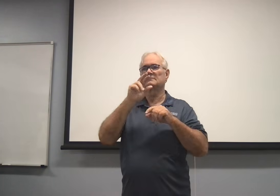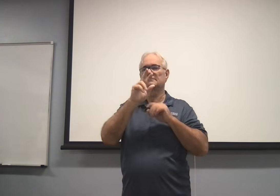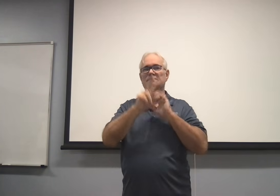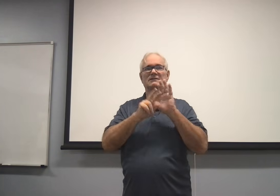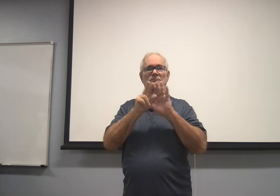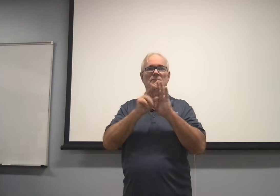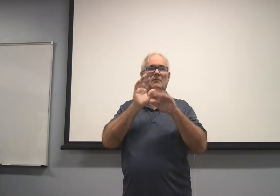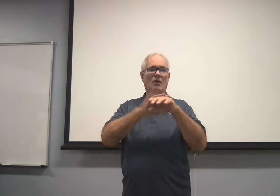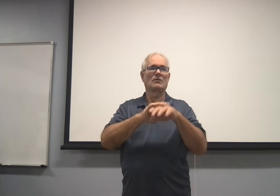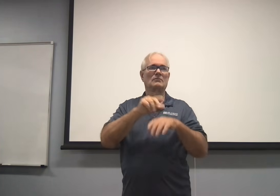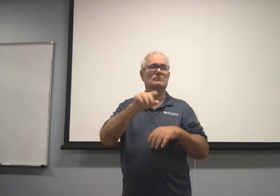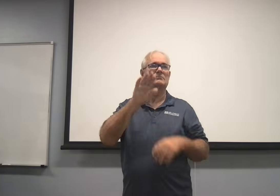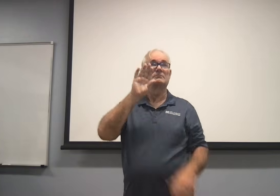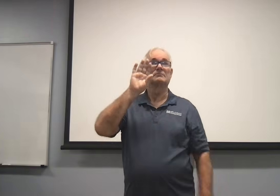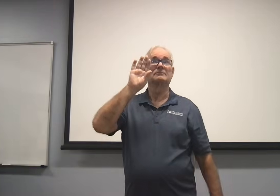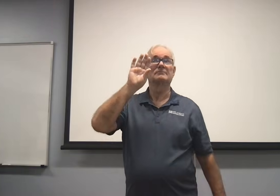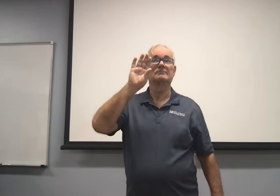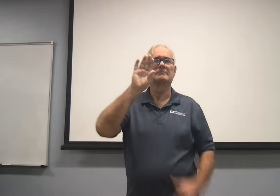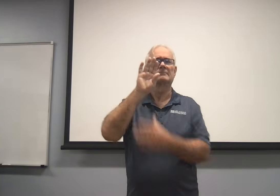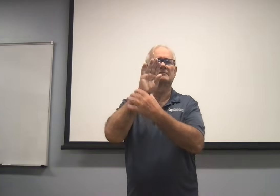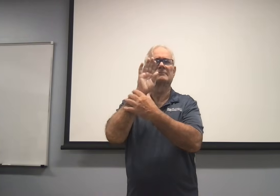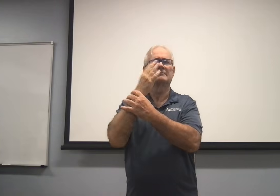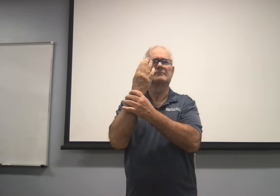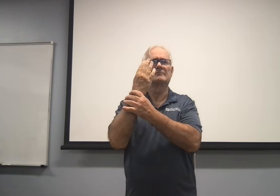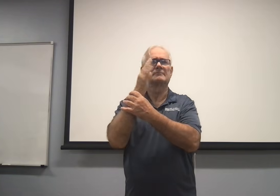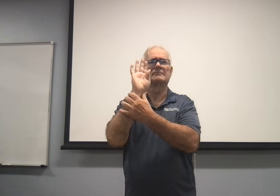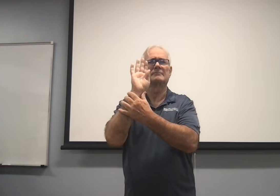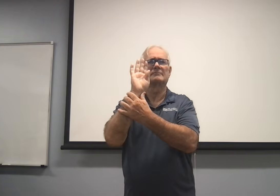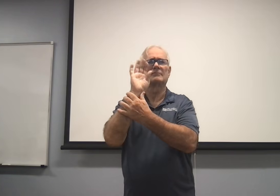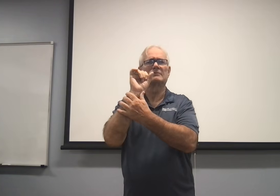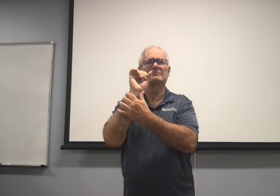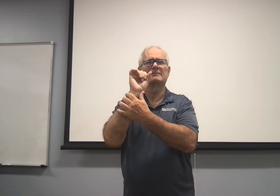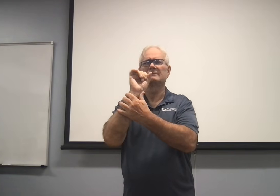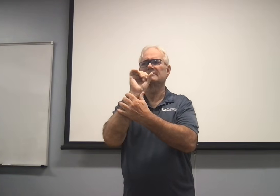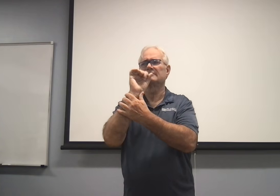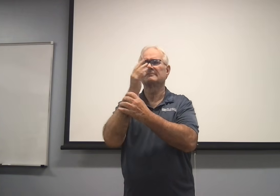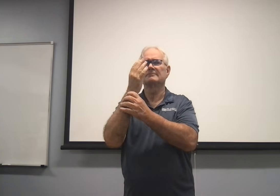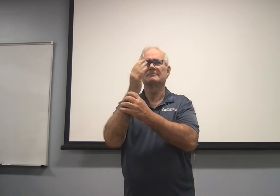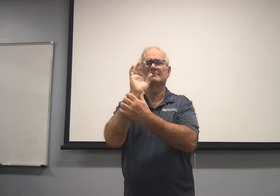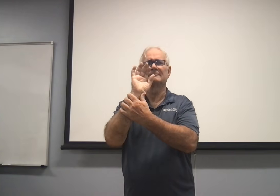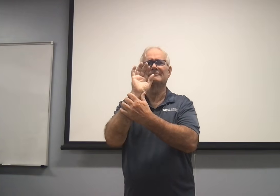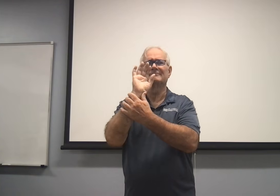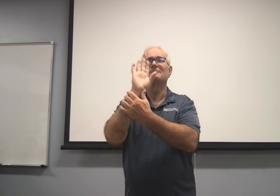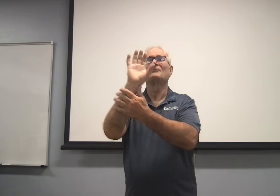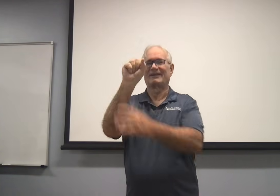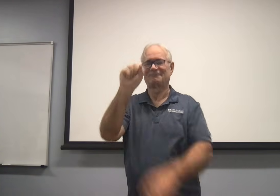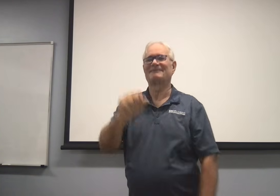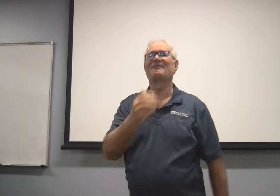in this video that I've been recording, I will post it on, wait, this way or this way? Is it Brightspace or Brightspace? How does it, oh,